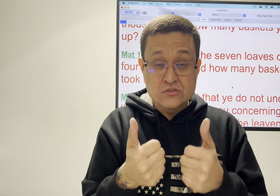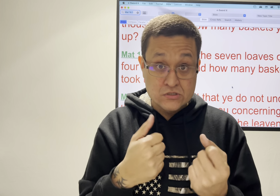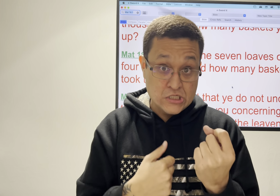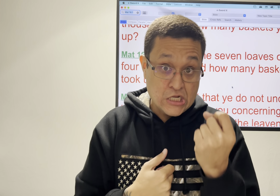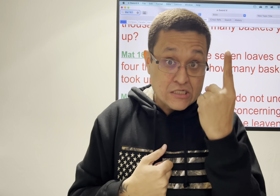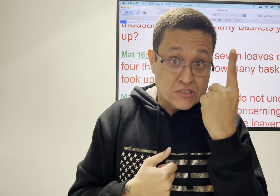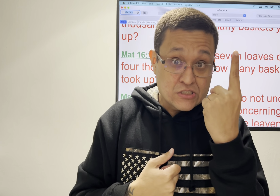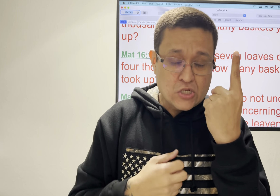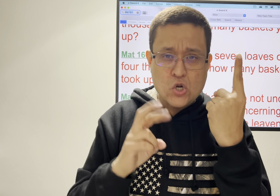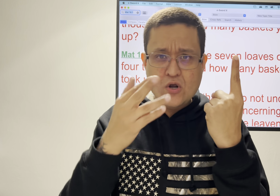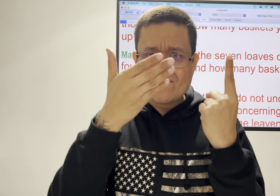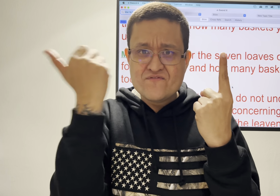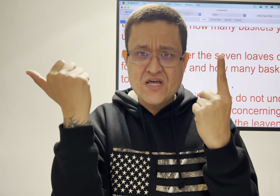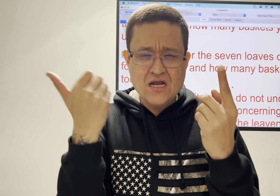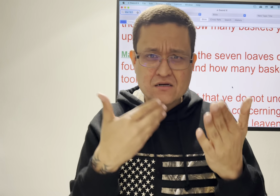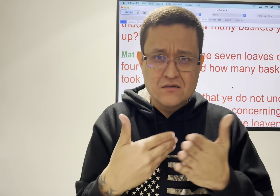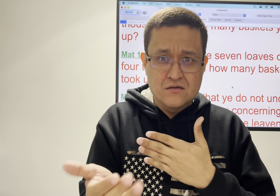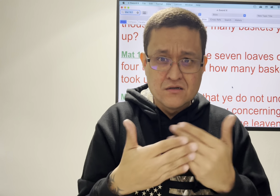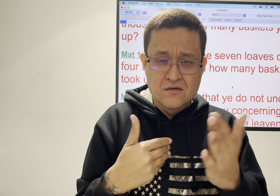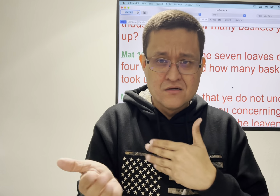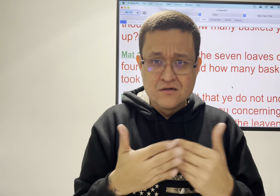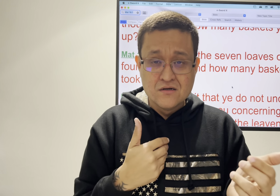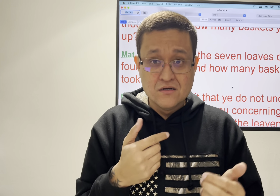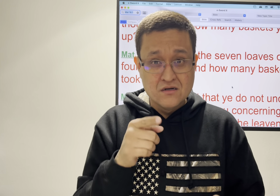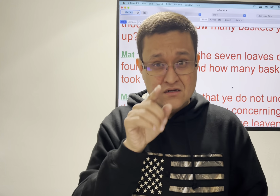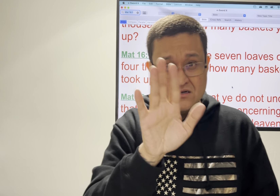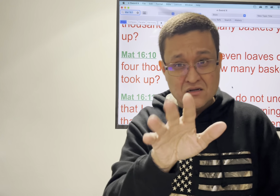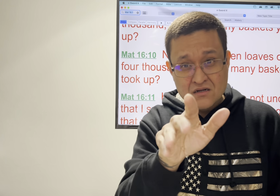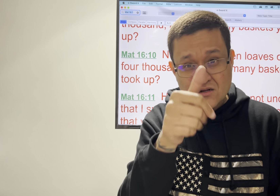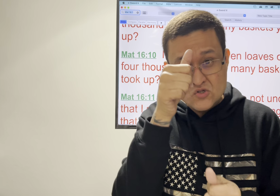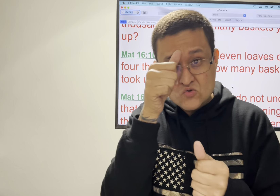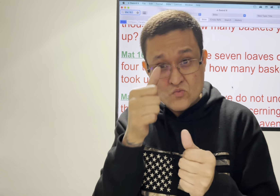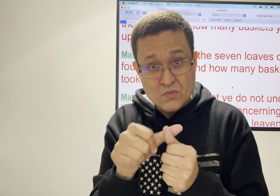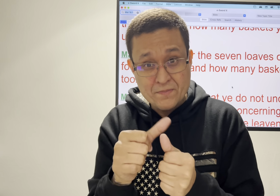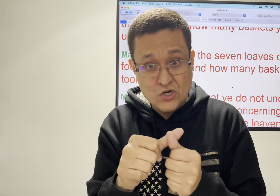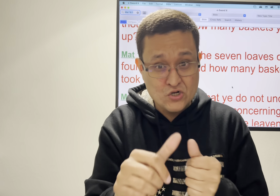forgot? Yeah. Did you not understand, or did you just forget?